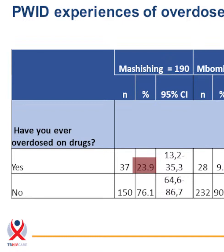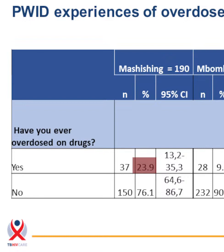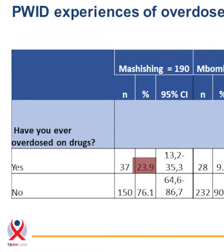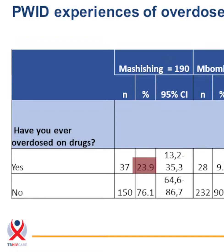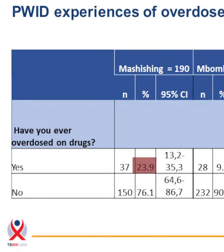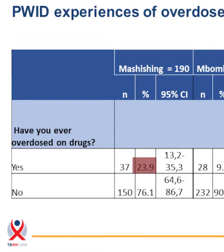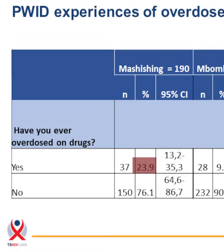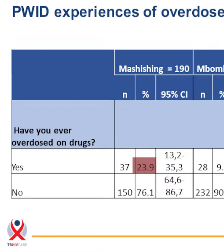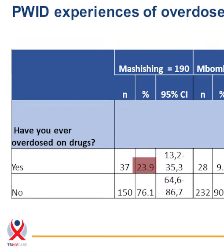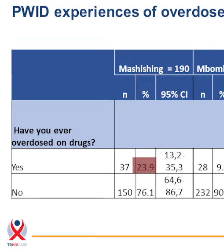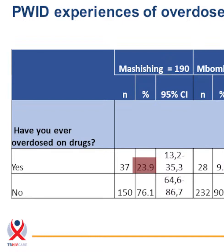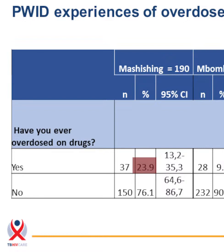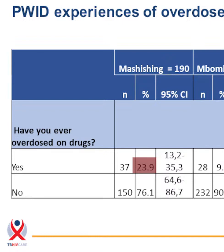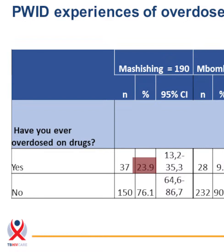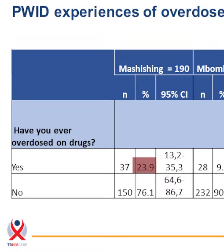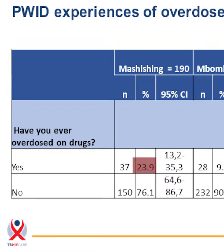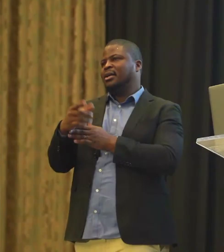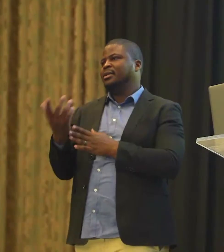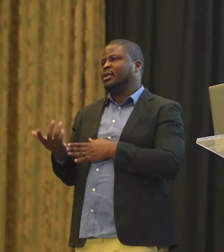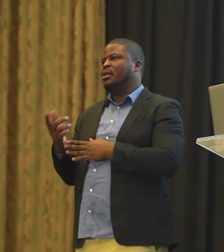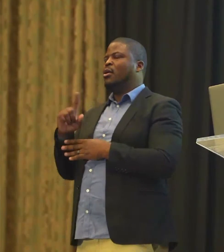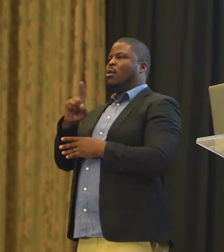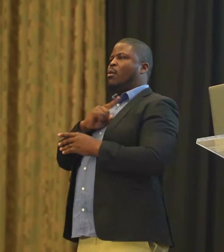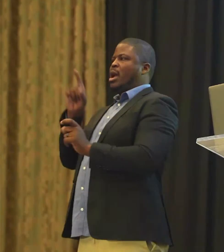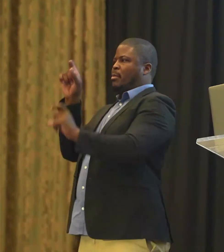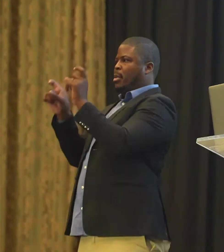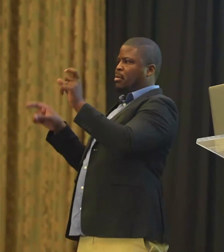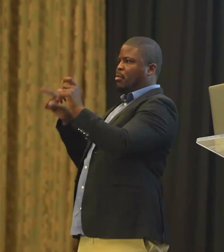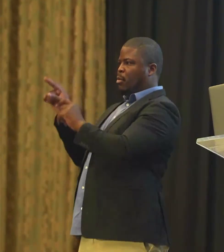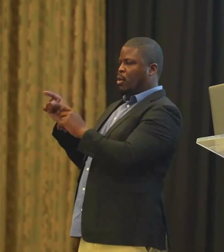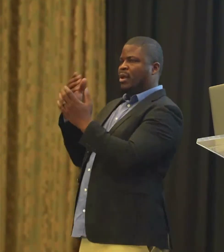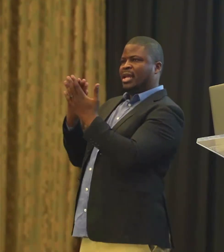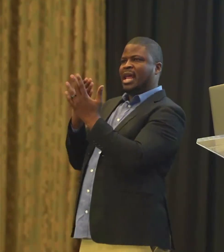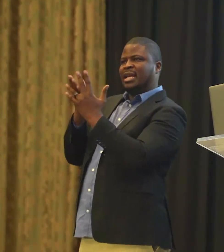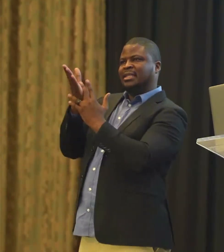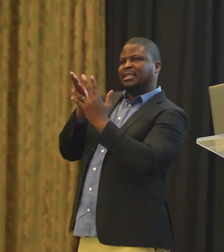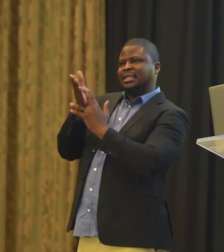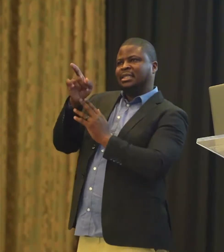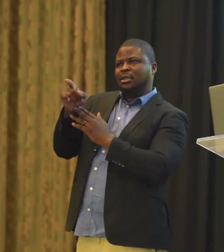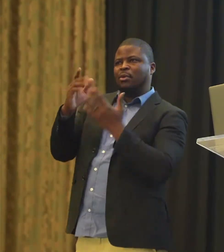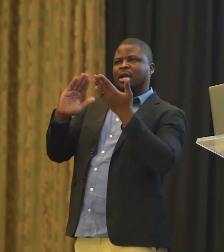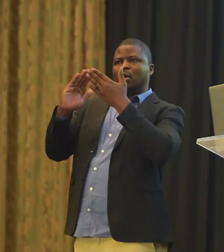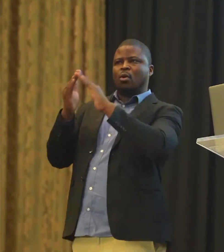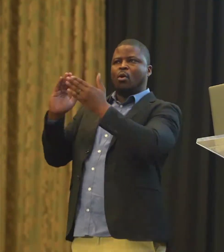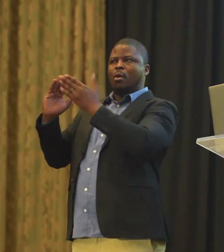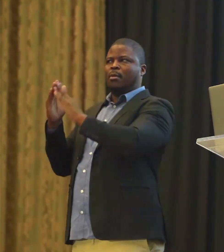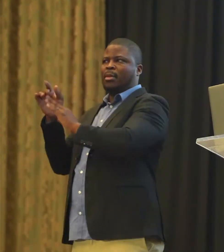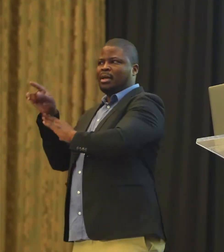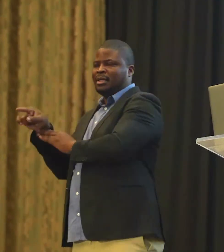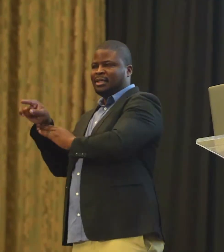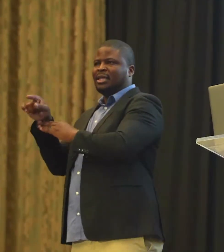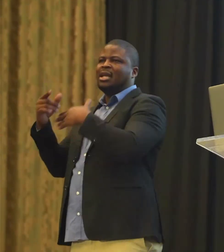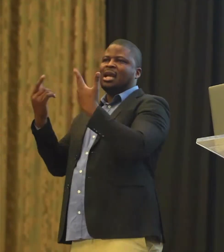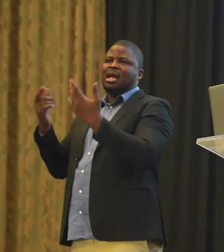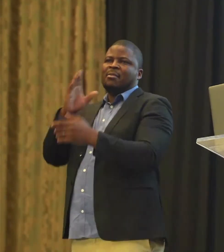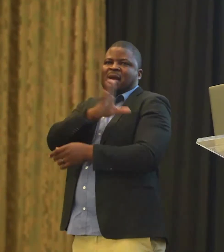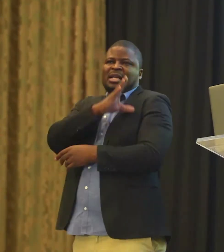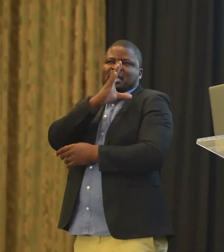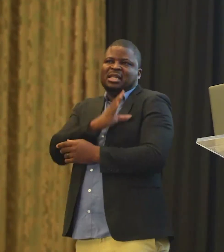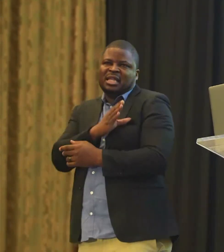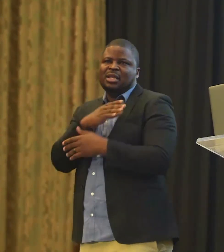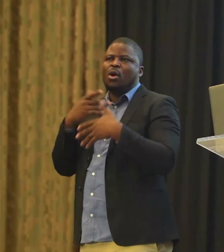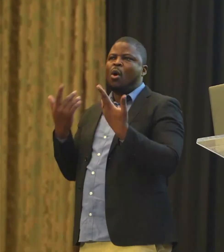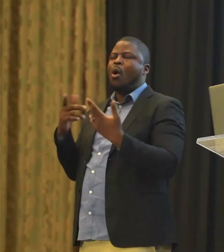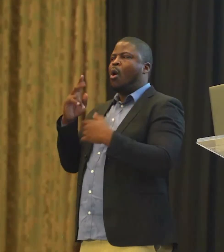particularly people being able to access naloxone in the community and not having to access it via clinicians at a public health,